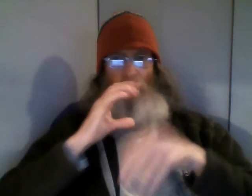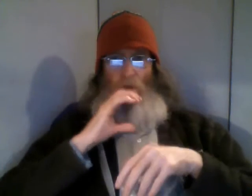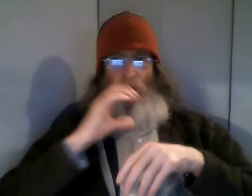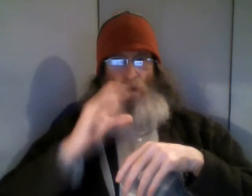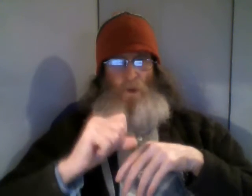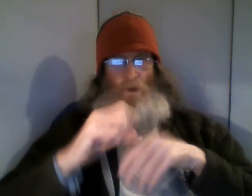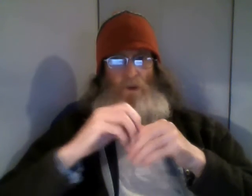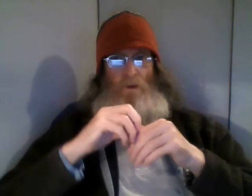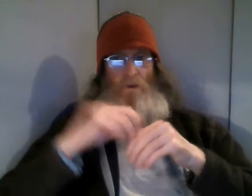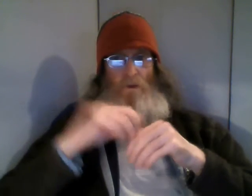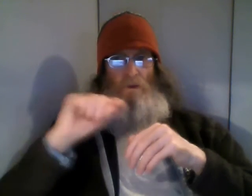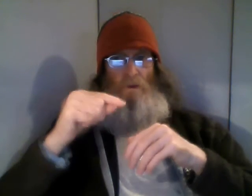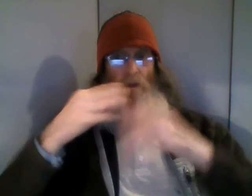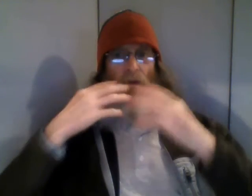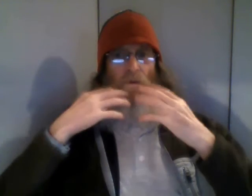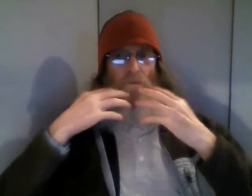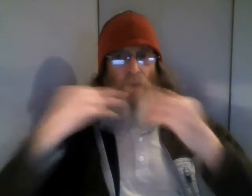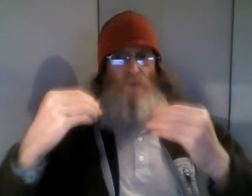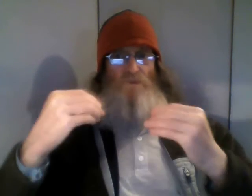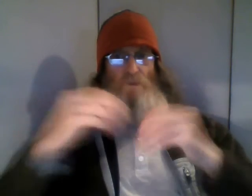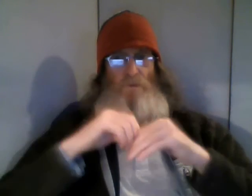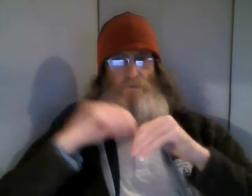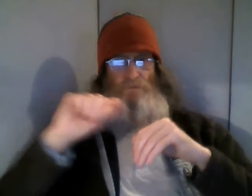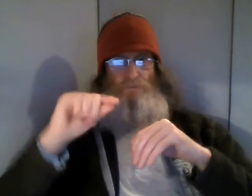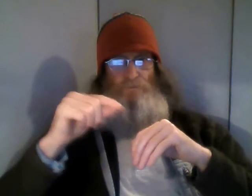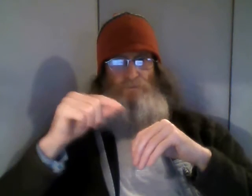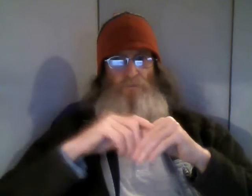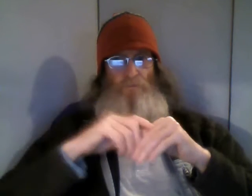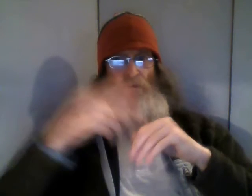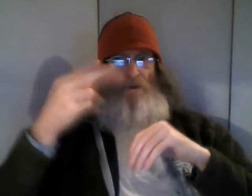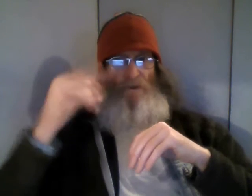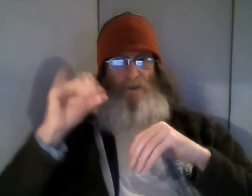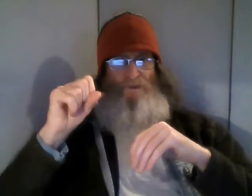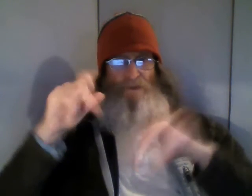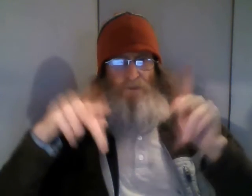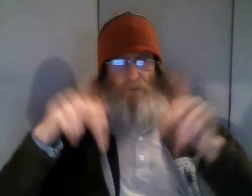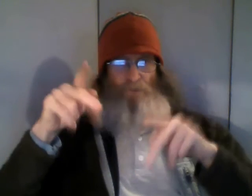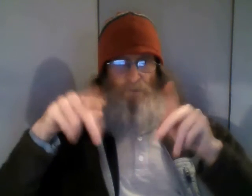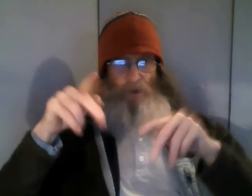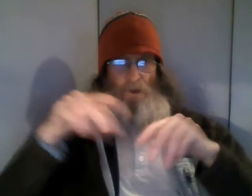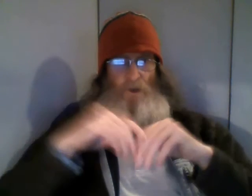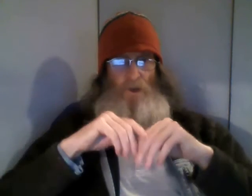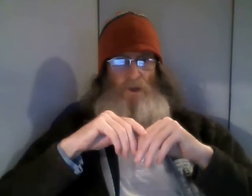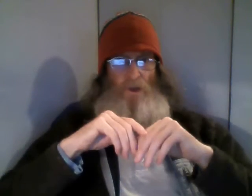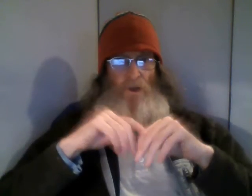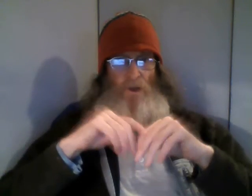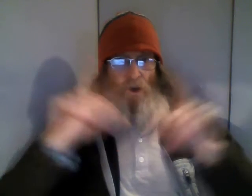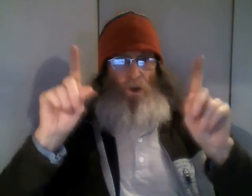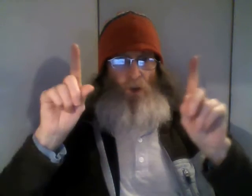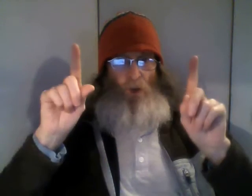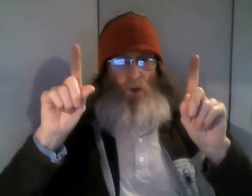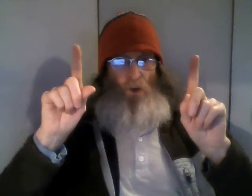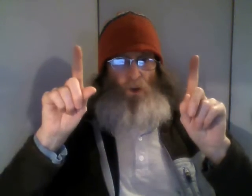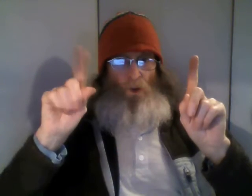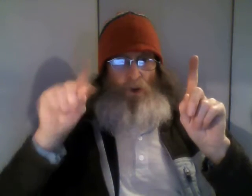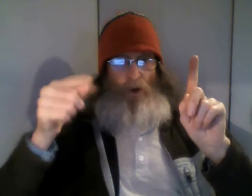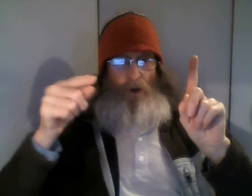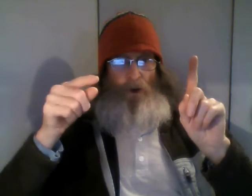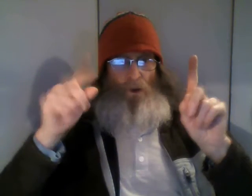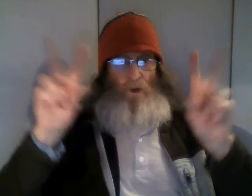accident, the medical expenses could be a real financial burden. Don't let that happen. Protect yourself and your family from rising health